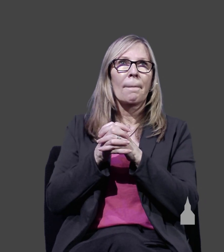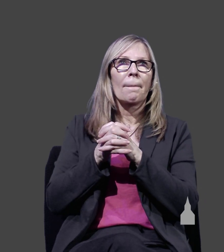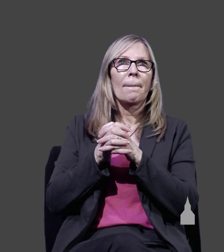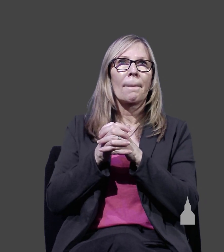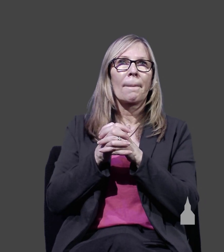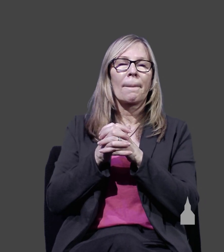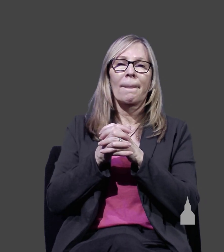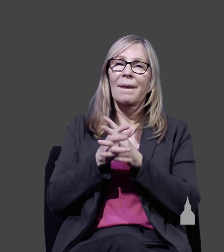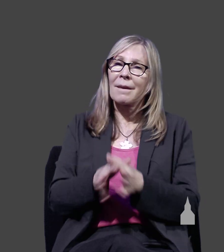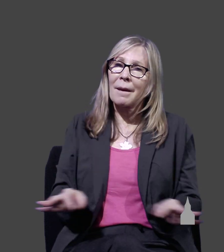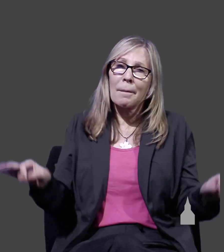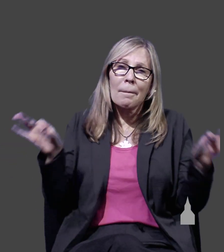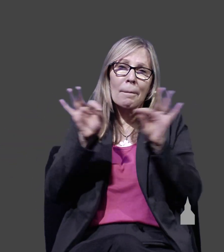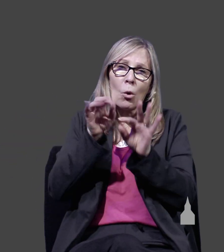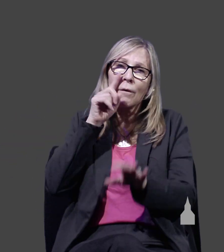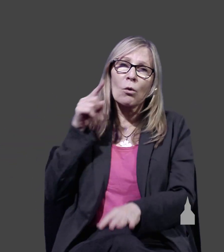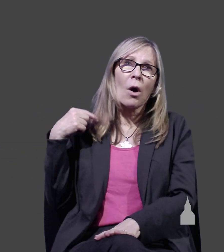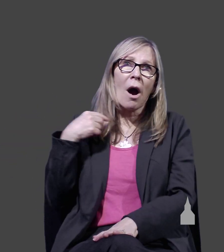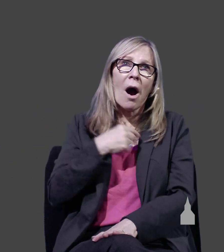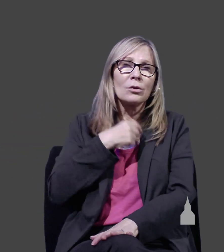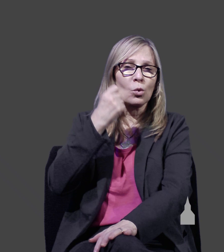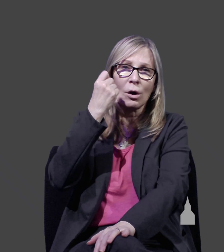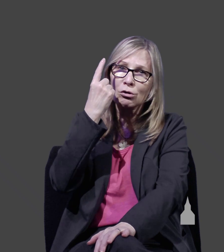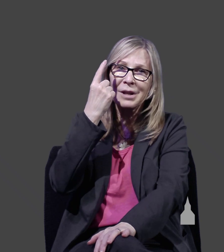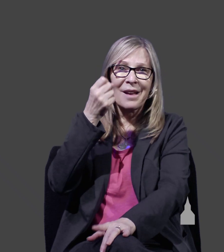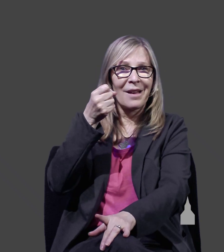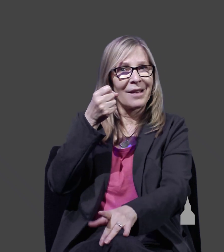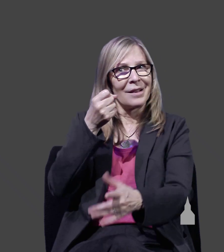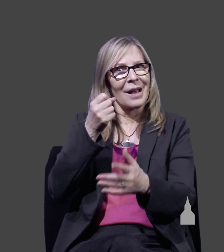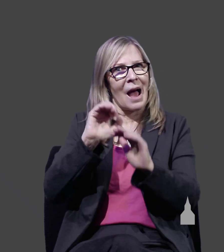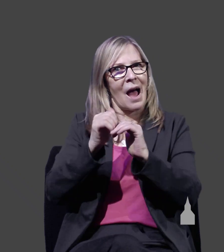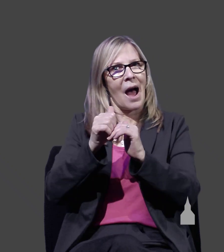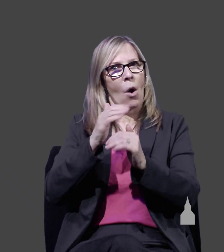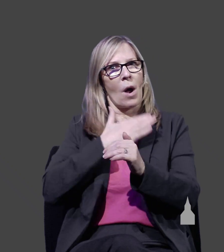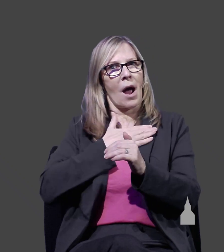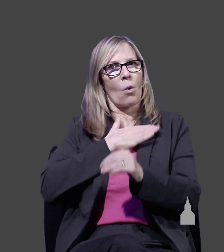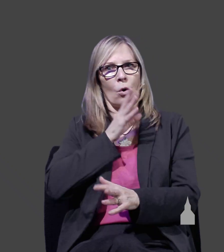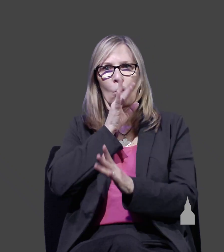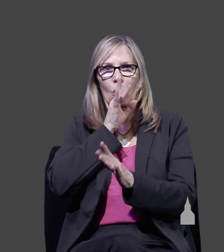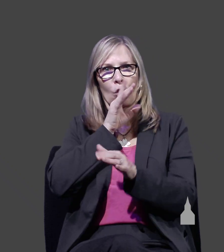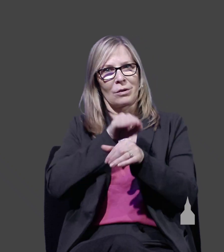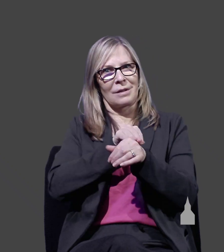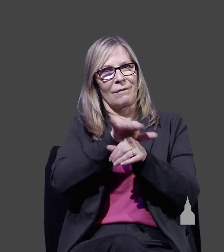This is critical for us to realize the impact of our words,